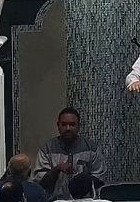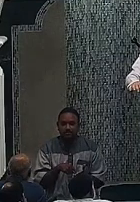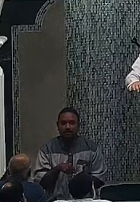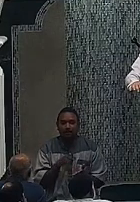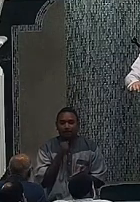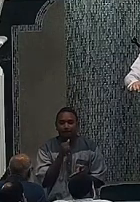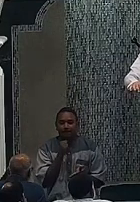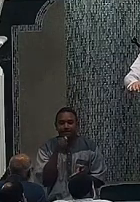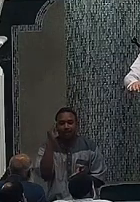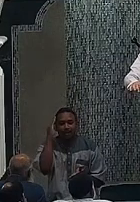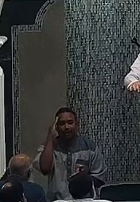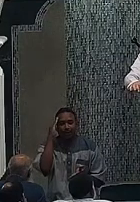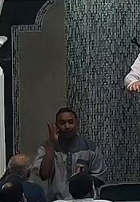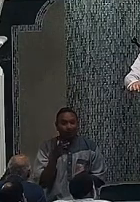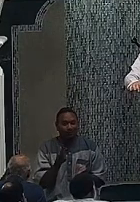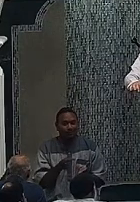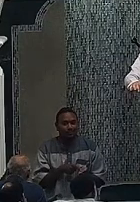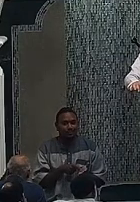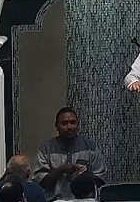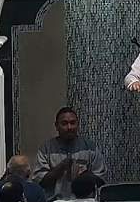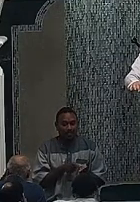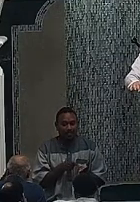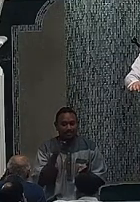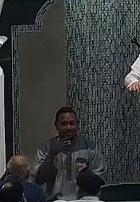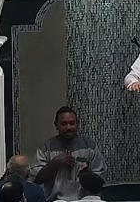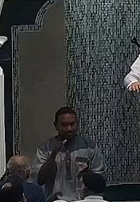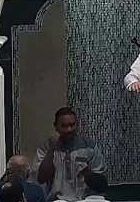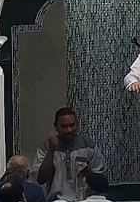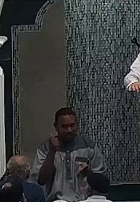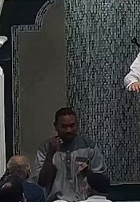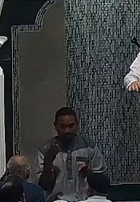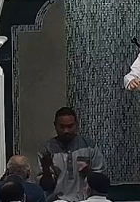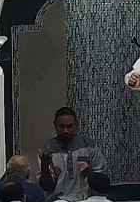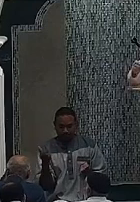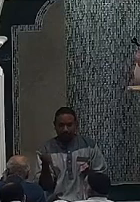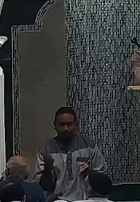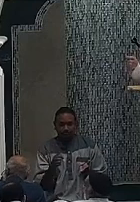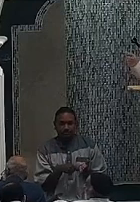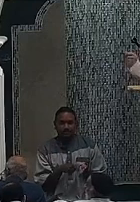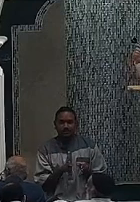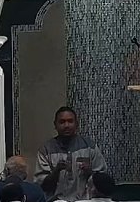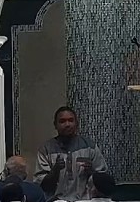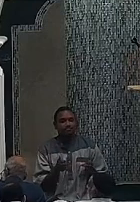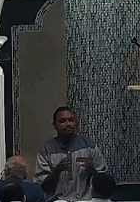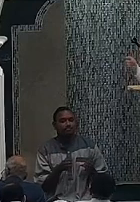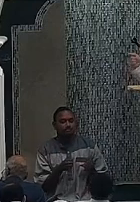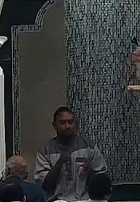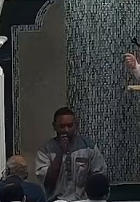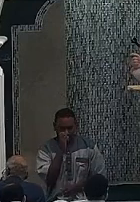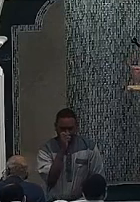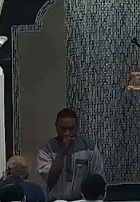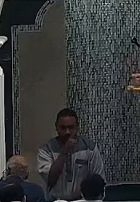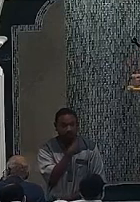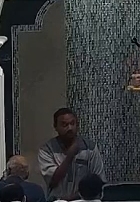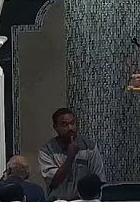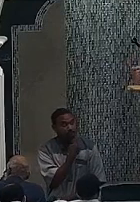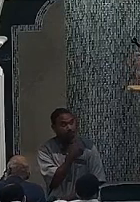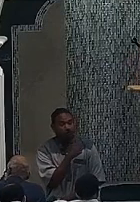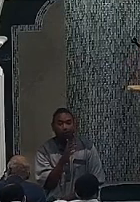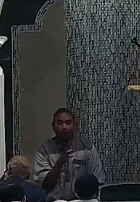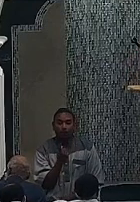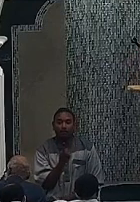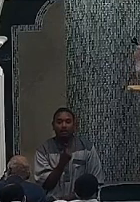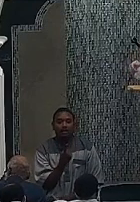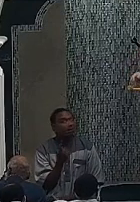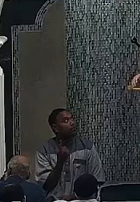think, inshallah, and I start with myself, I will put myself down for that 50 rand a month. I mean, if we can pay, you